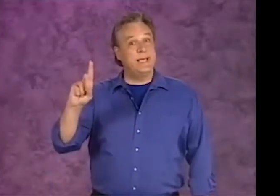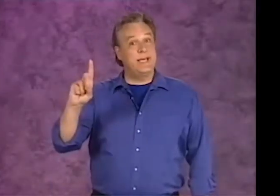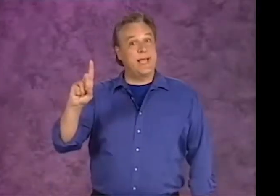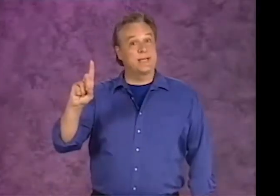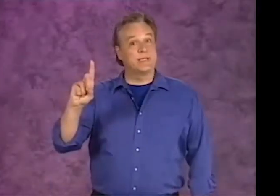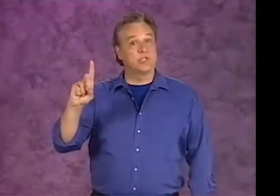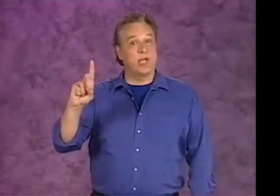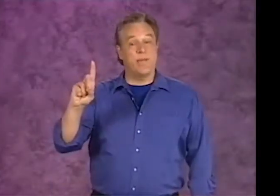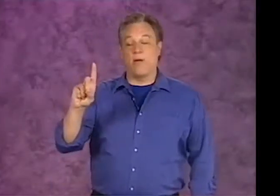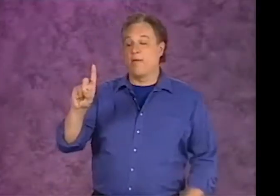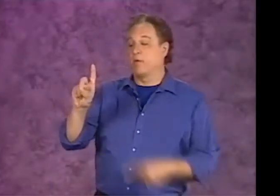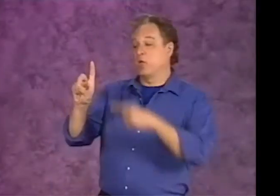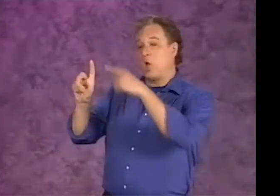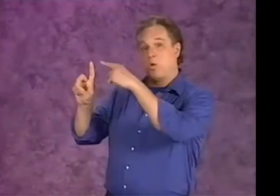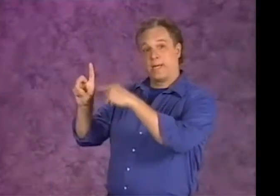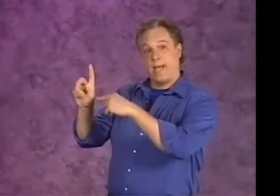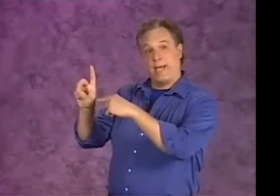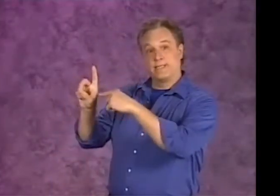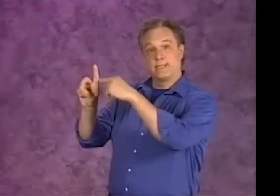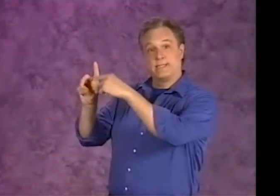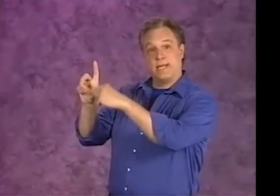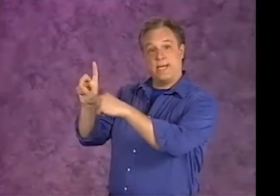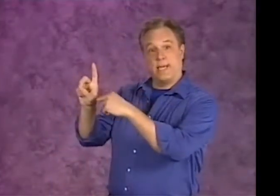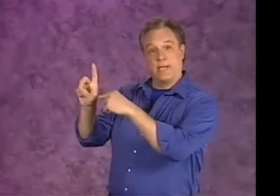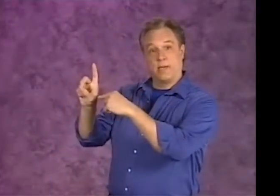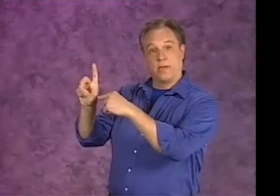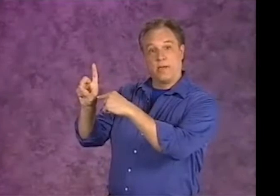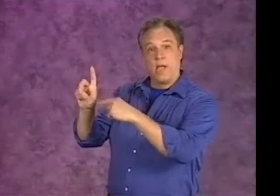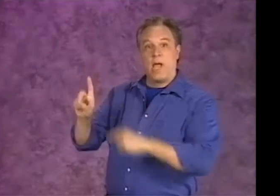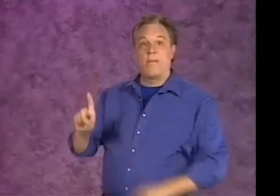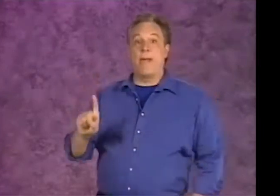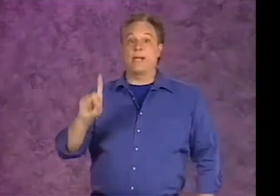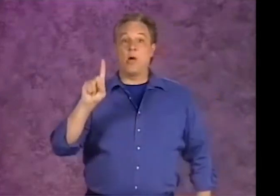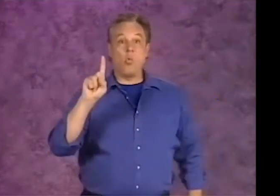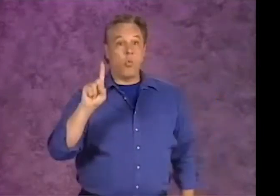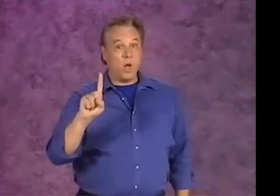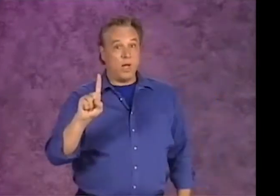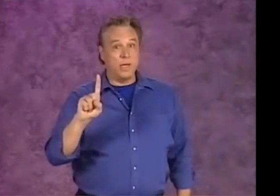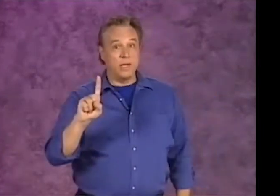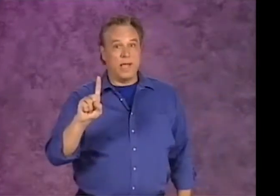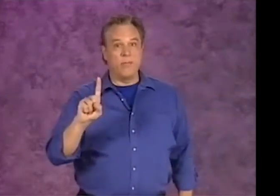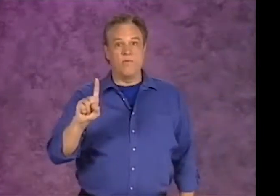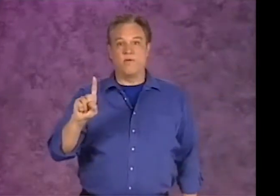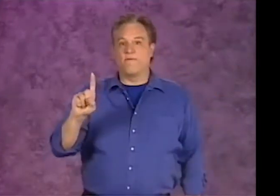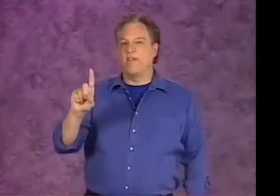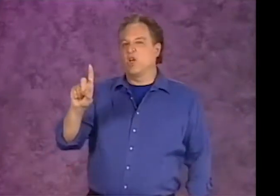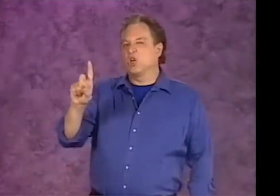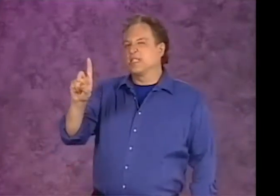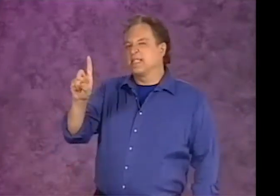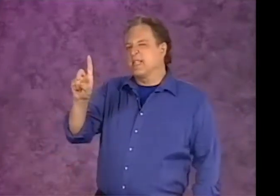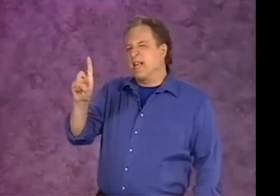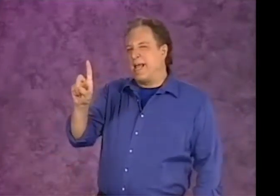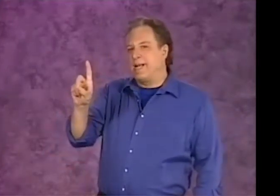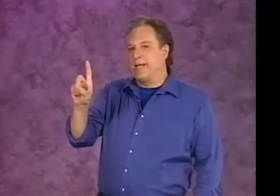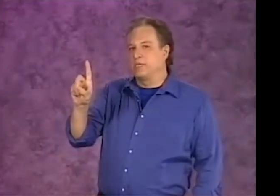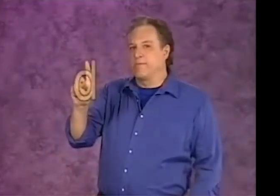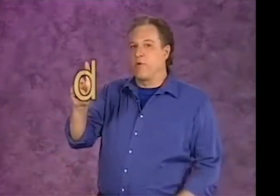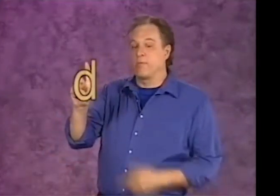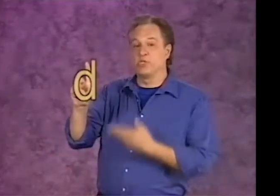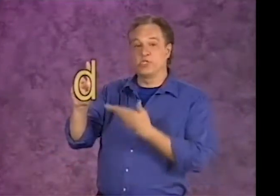D has the shape of a lowercase d. Make a 1 and move your fingers slightly to form the